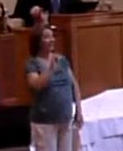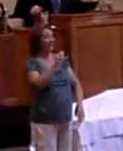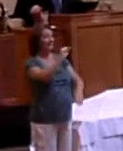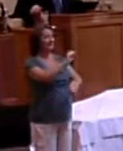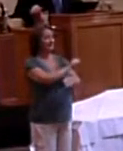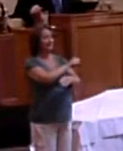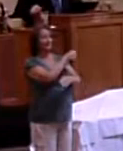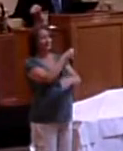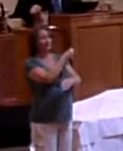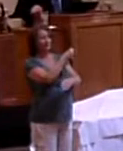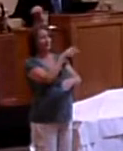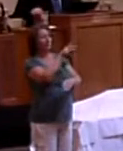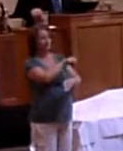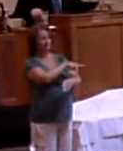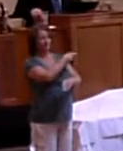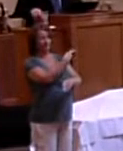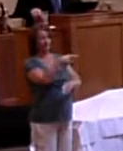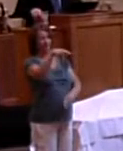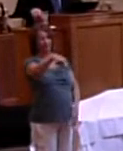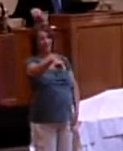S.